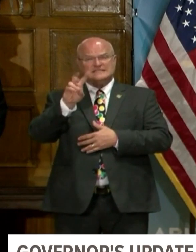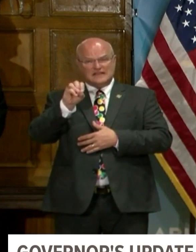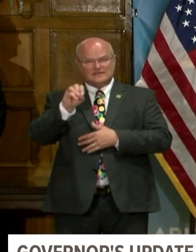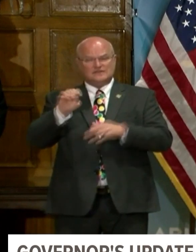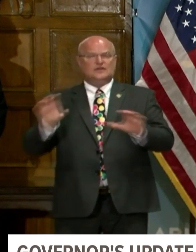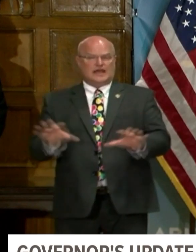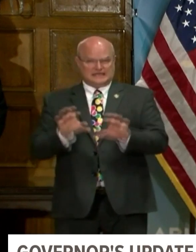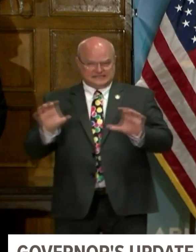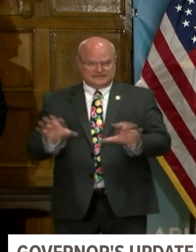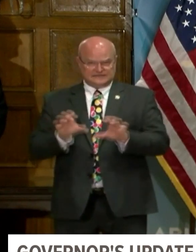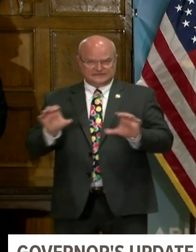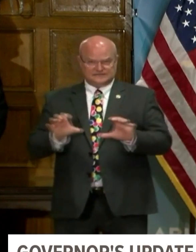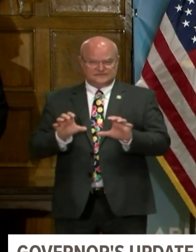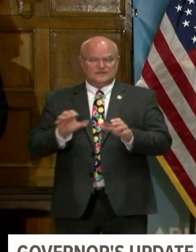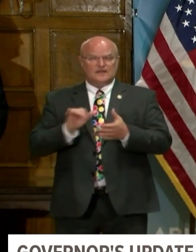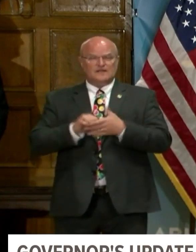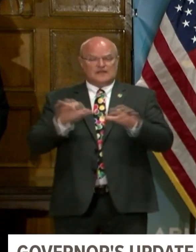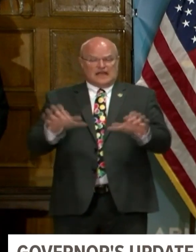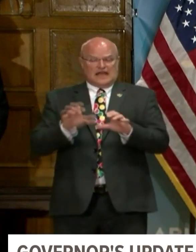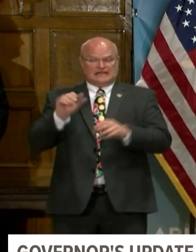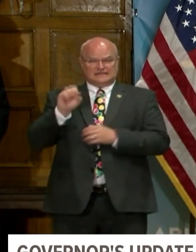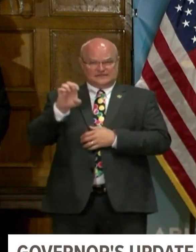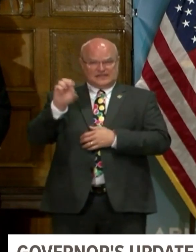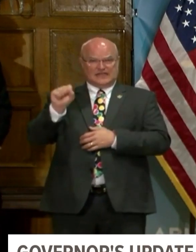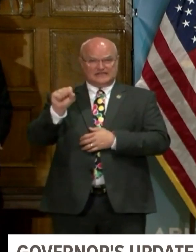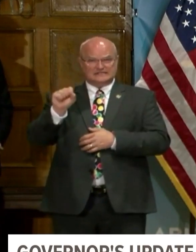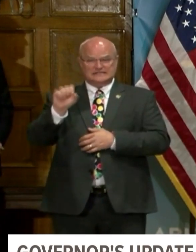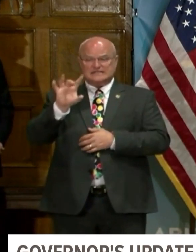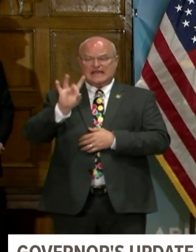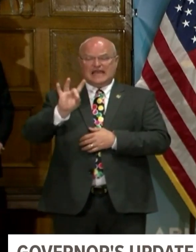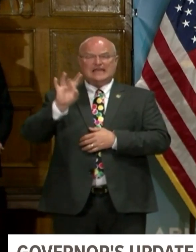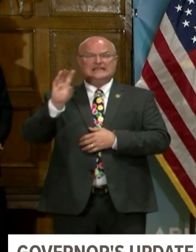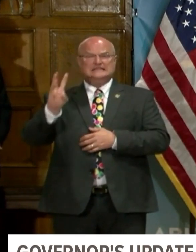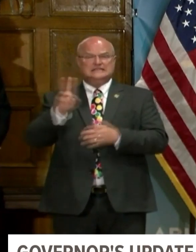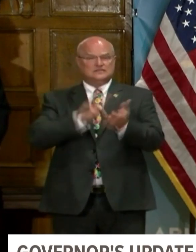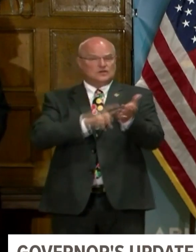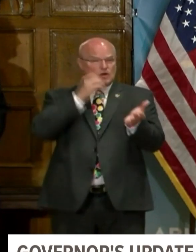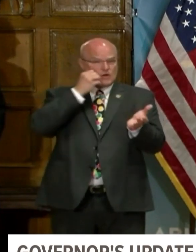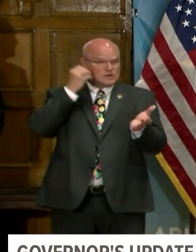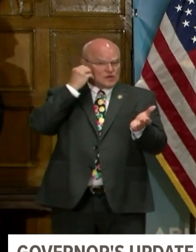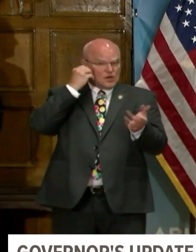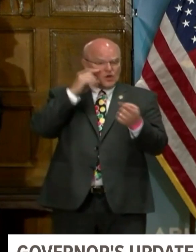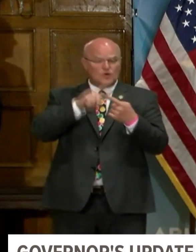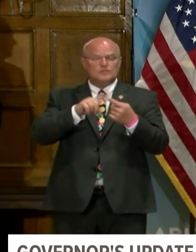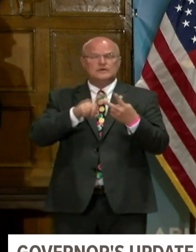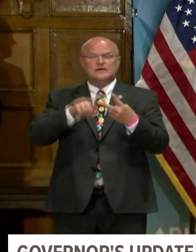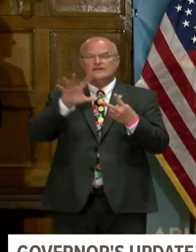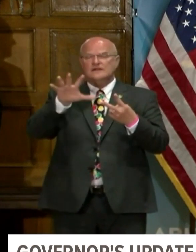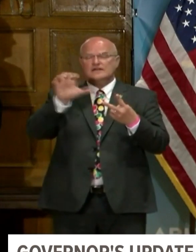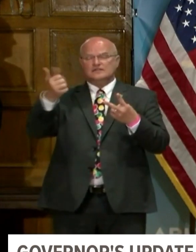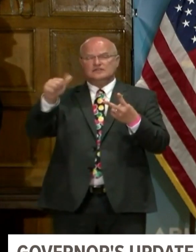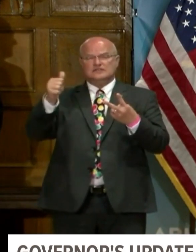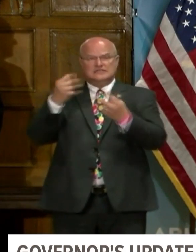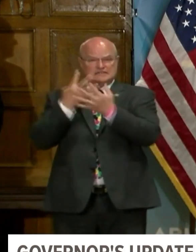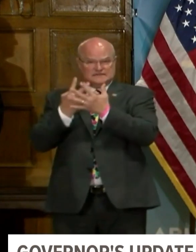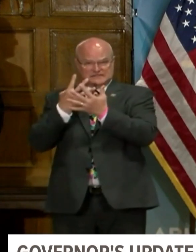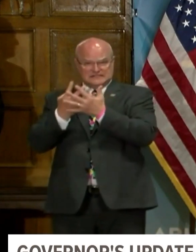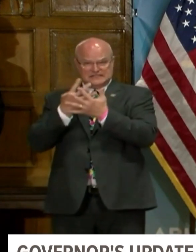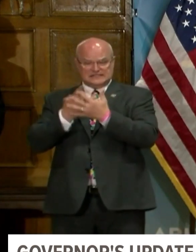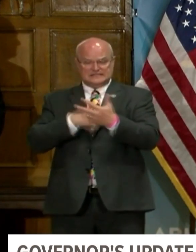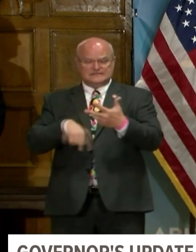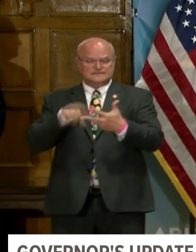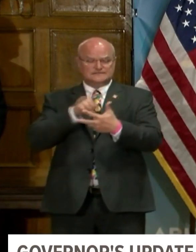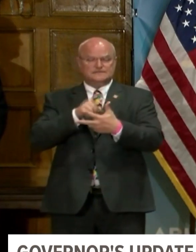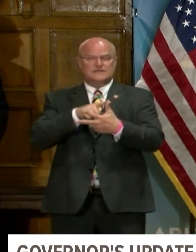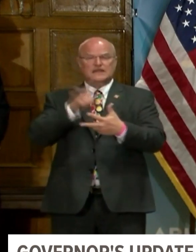1,470 are active. Of those active cases, 86 are in nursing home, 510 are correctional